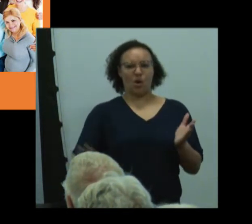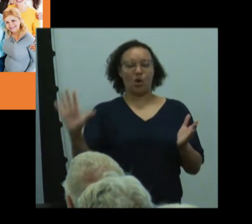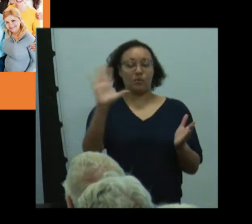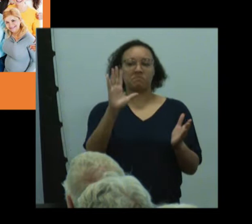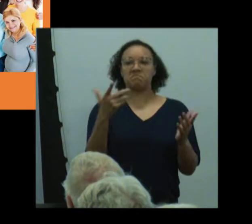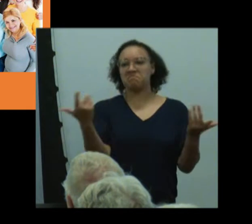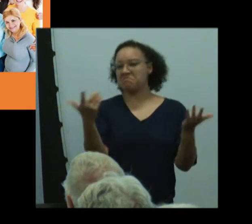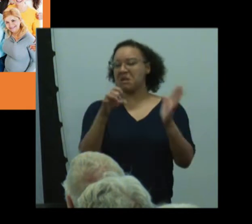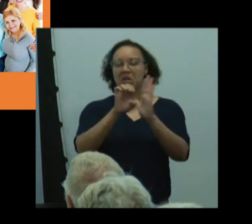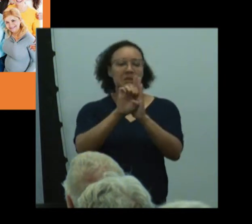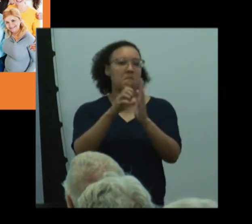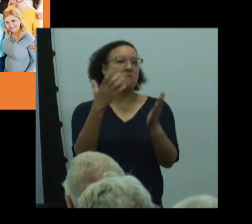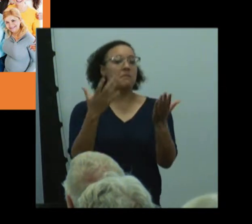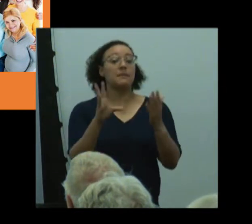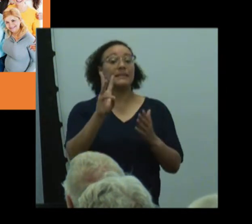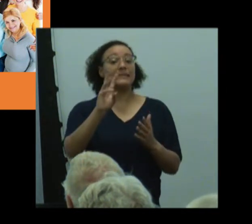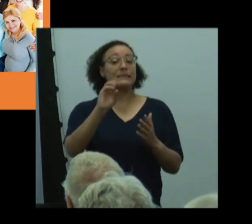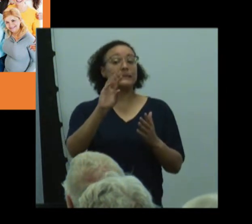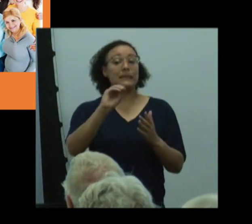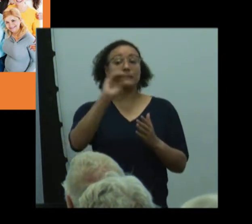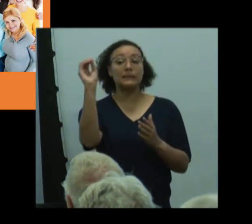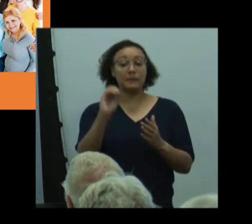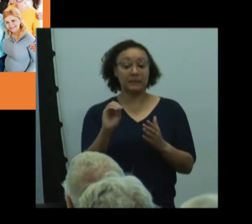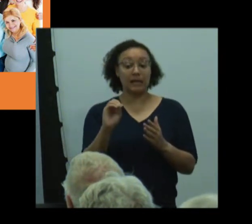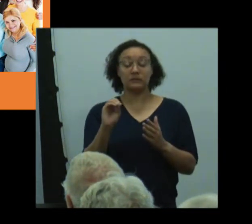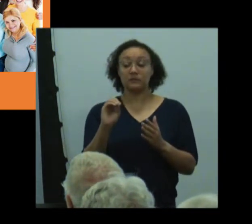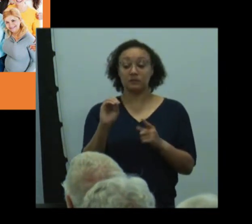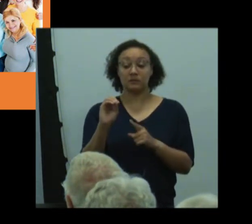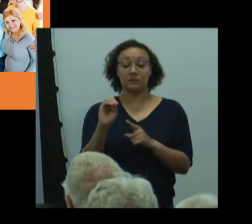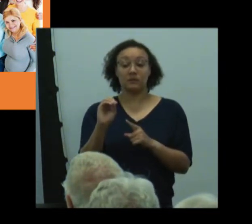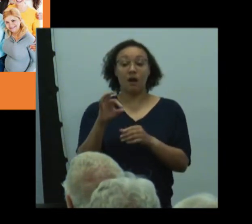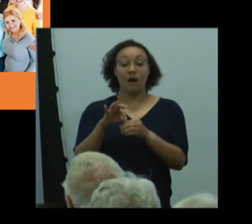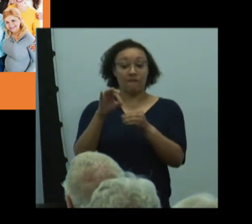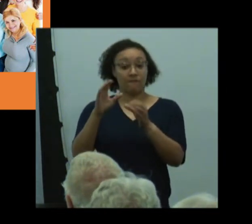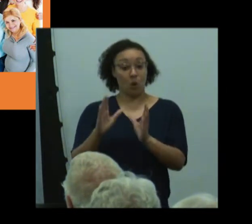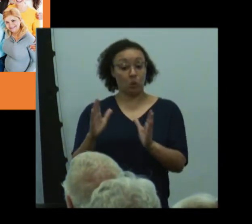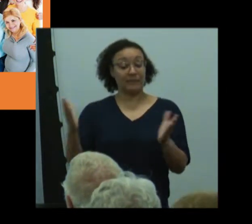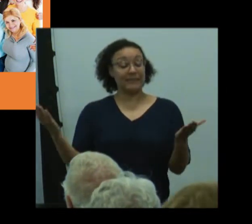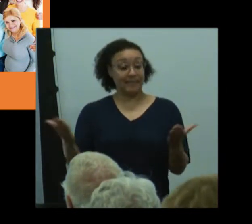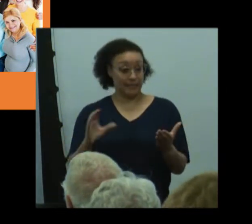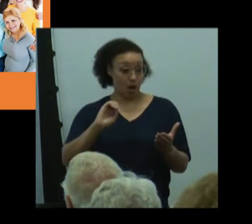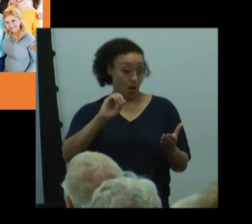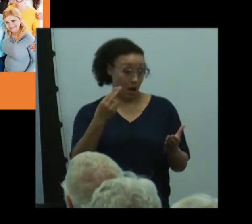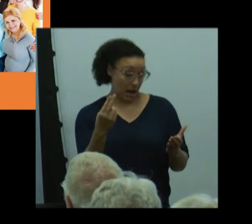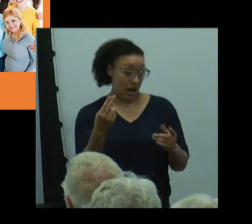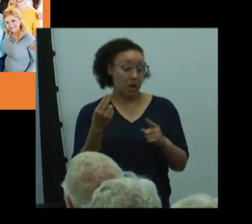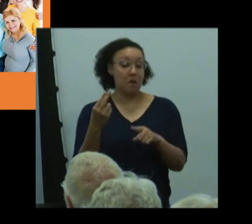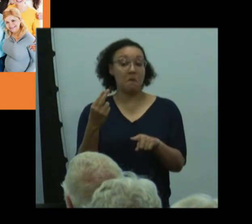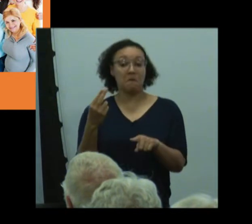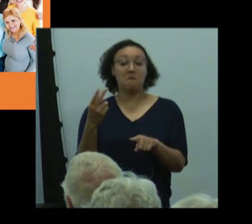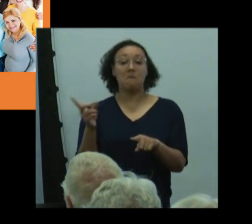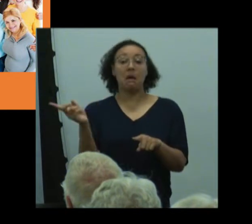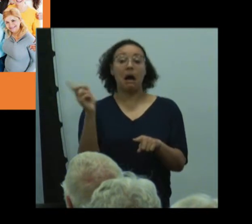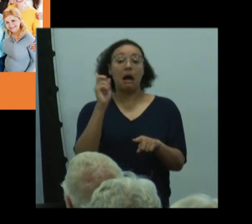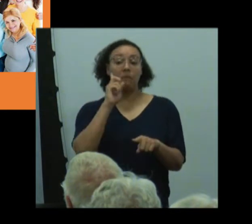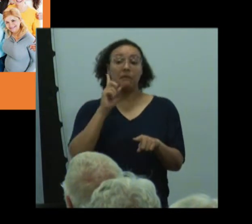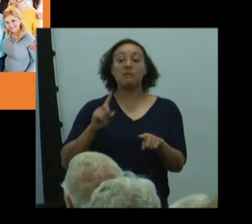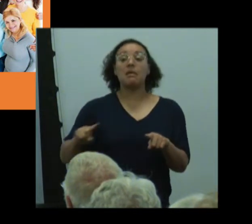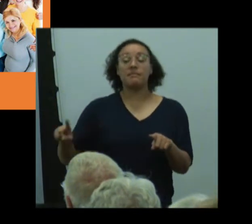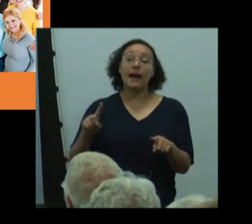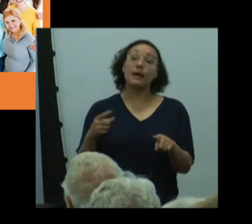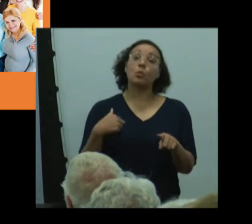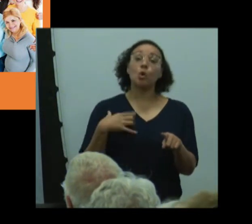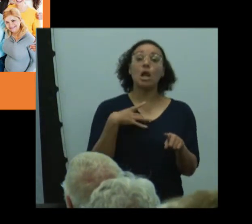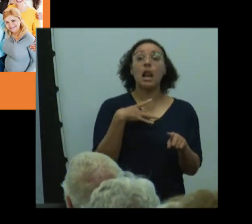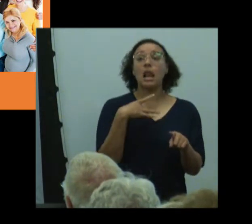60% of the voters in Ohio would probably like some kind of